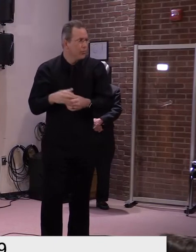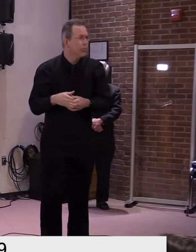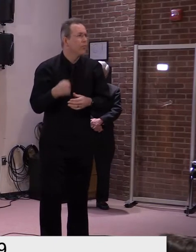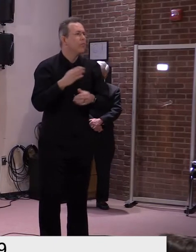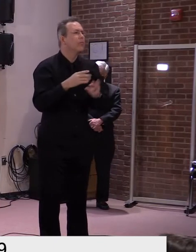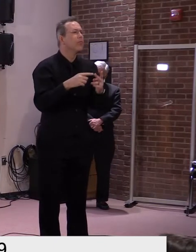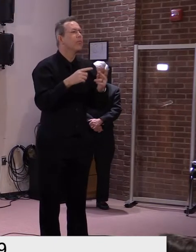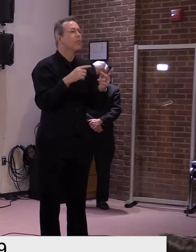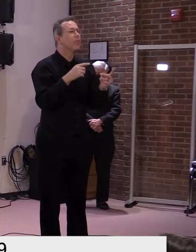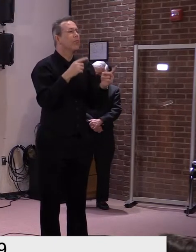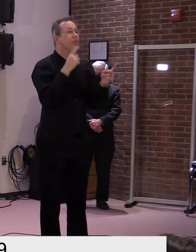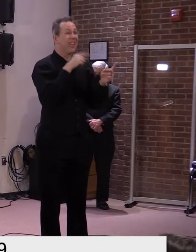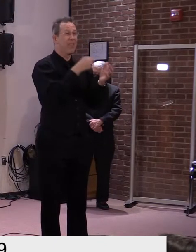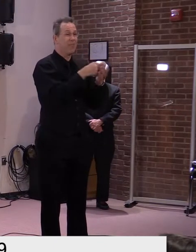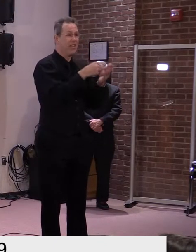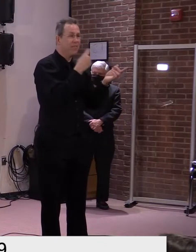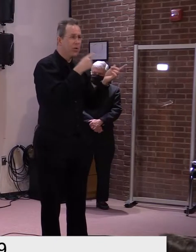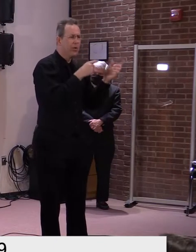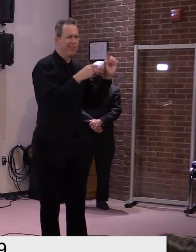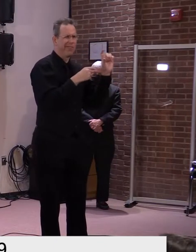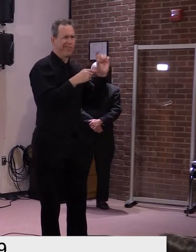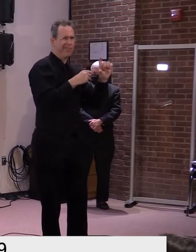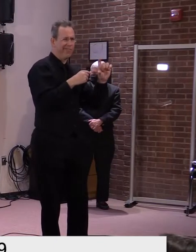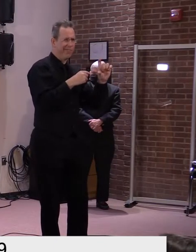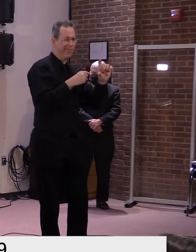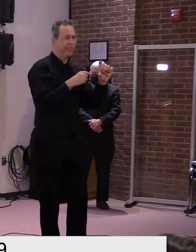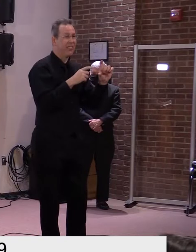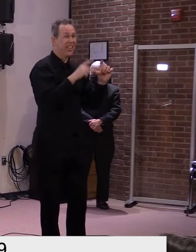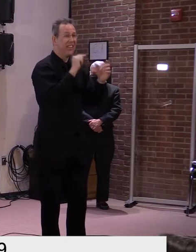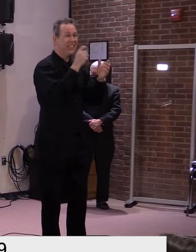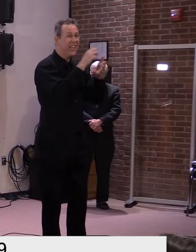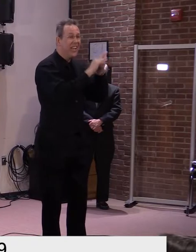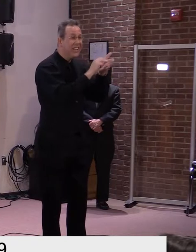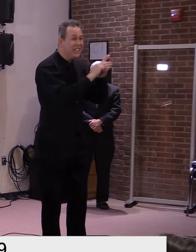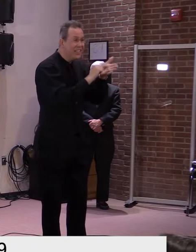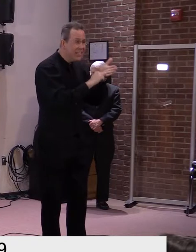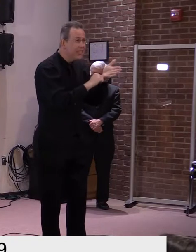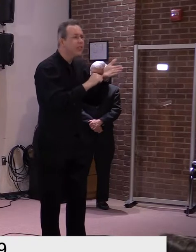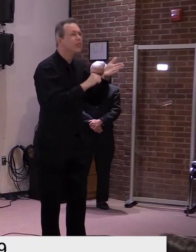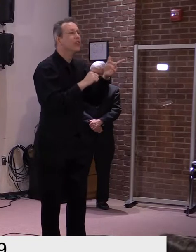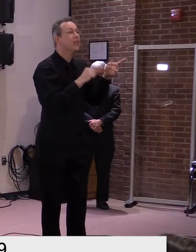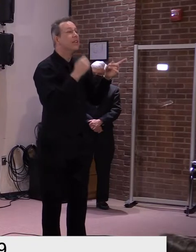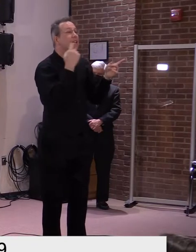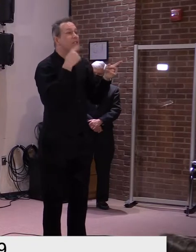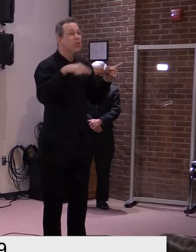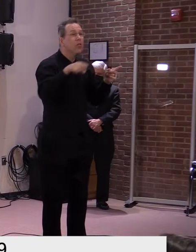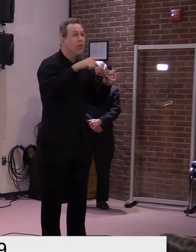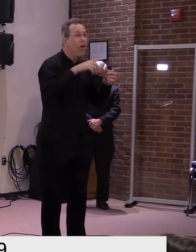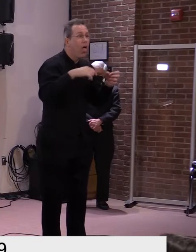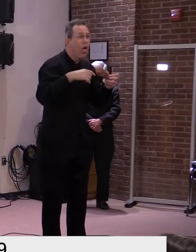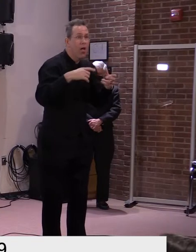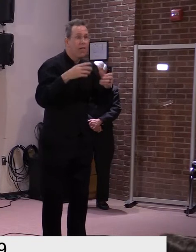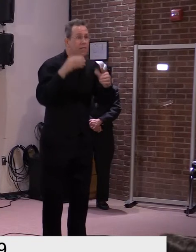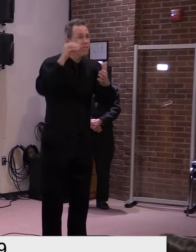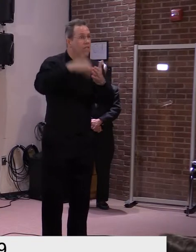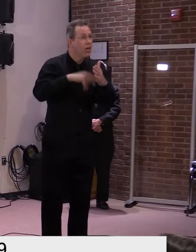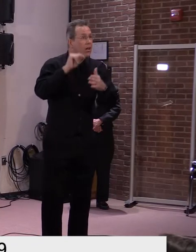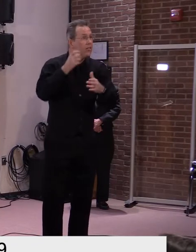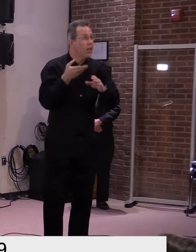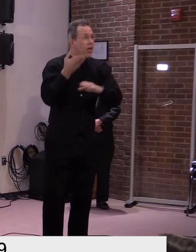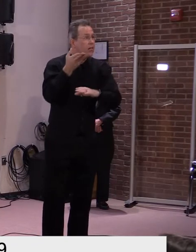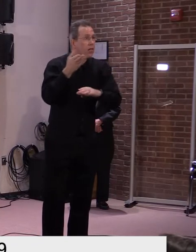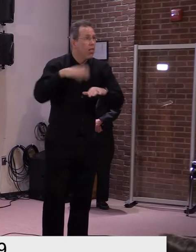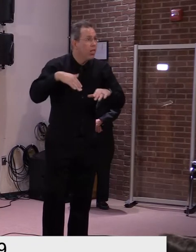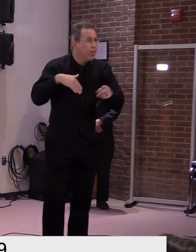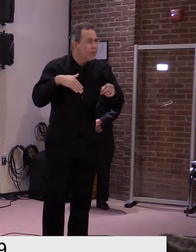return filed and processed. So if taxpayers haven't filed their 2020 returns, the IRS will or